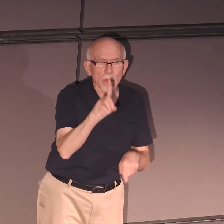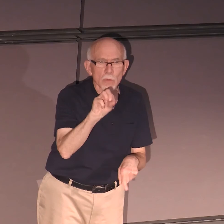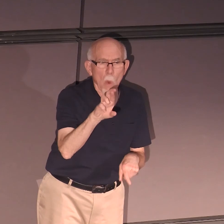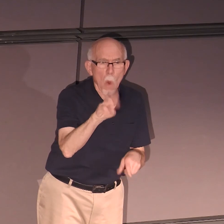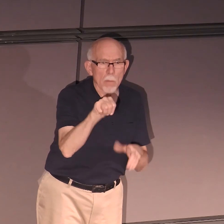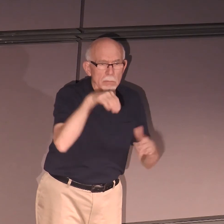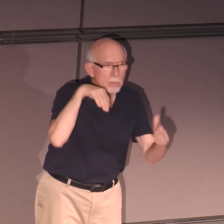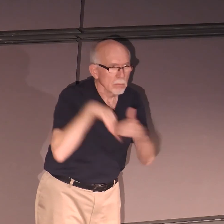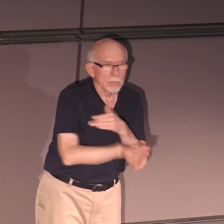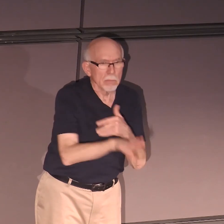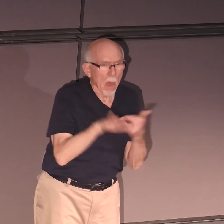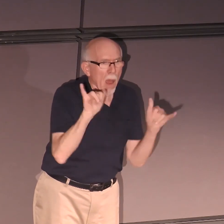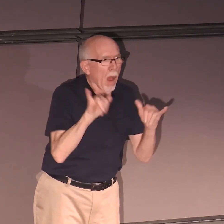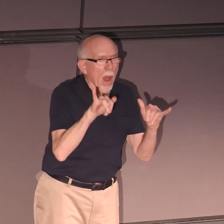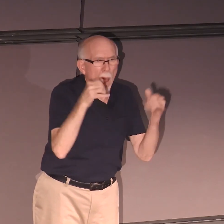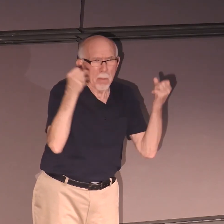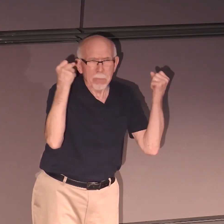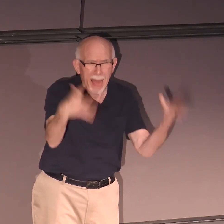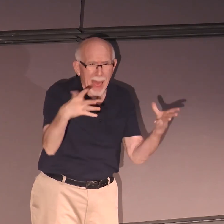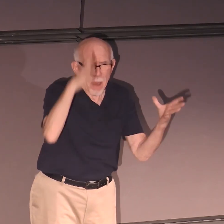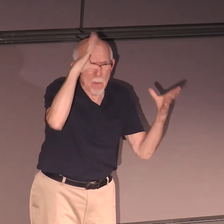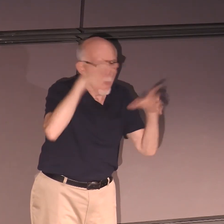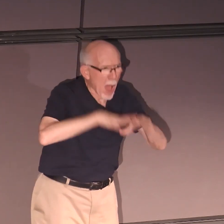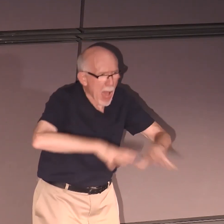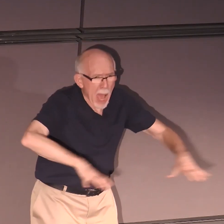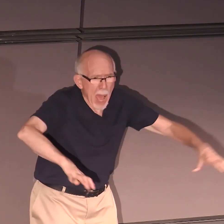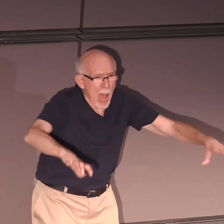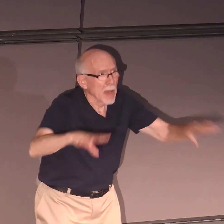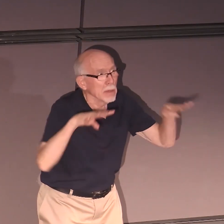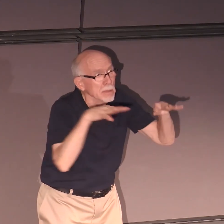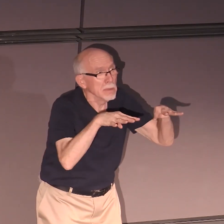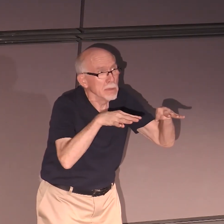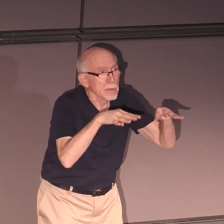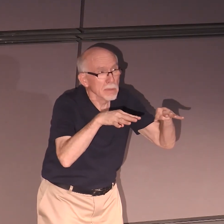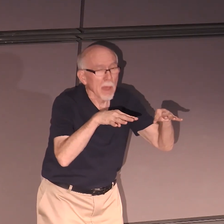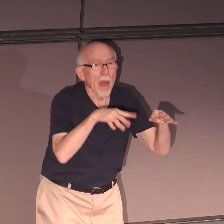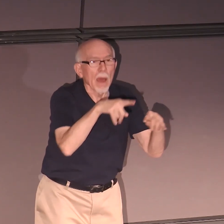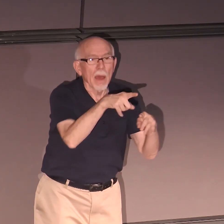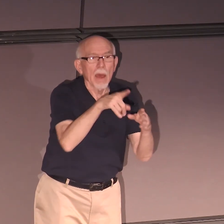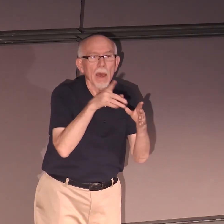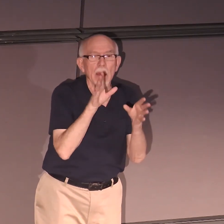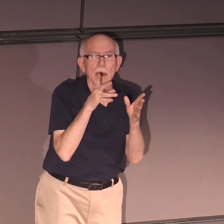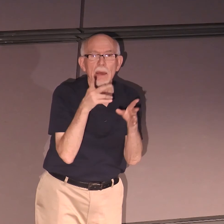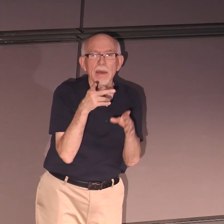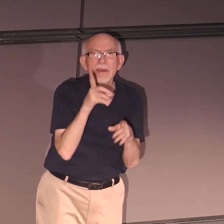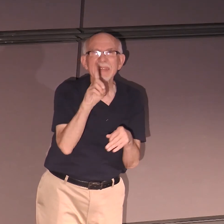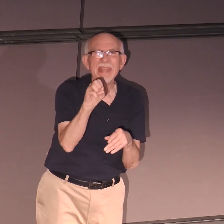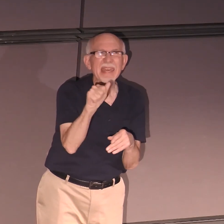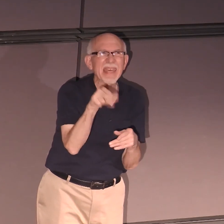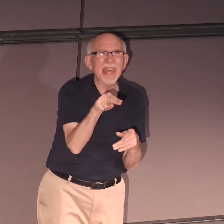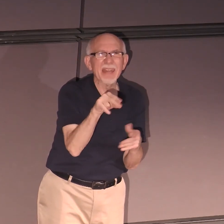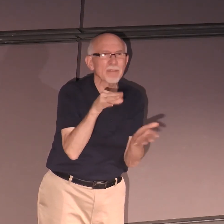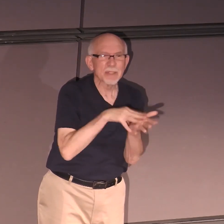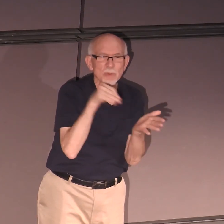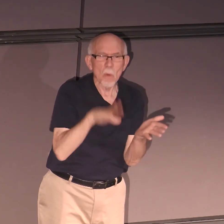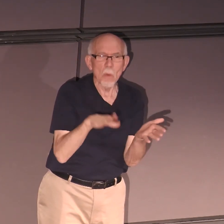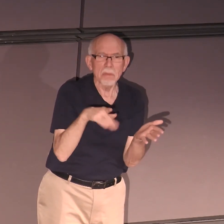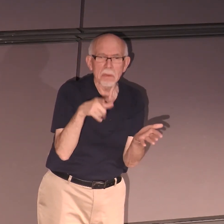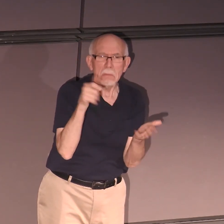So I ran straight back to the dorm where a lot of the other boys were gathered around a